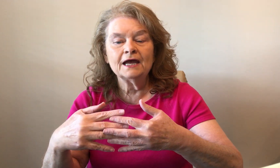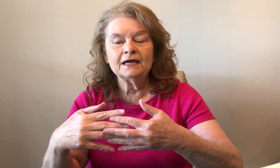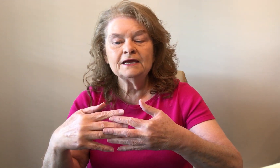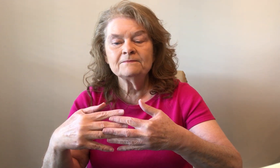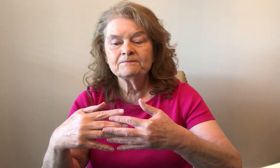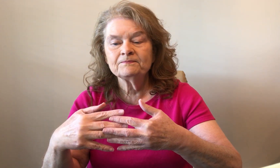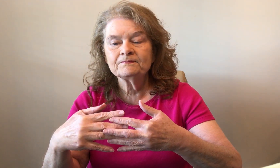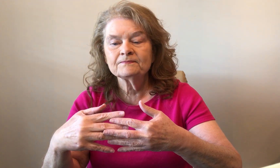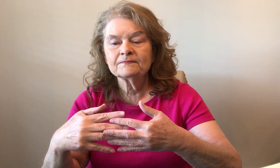Gray.